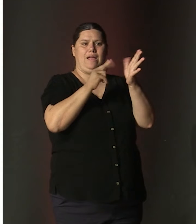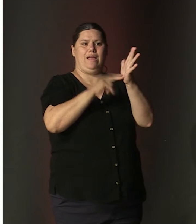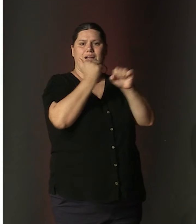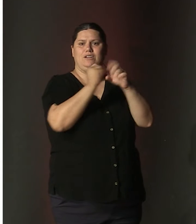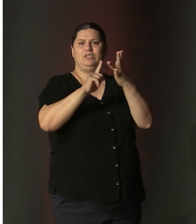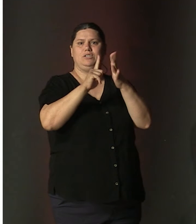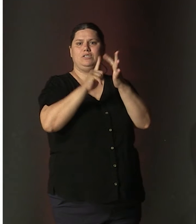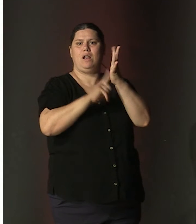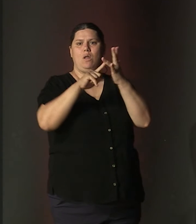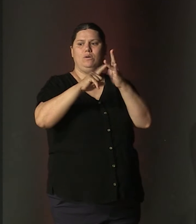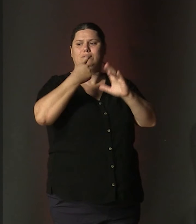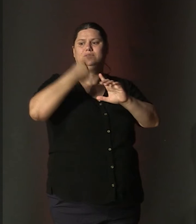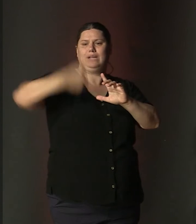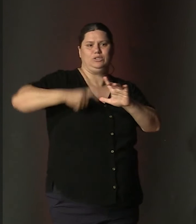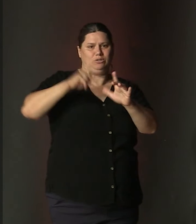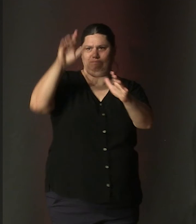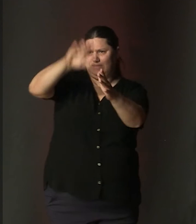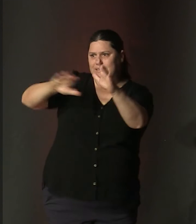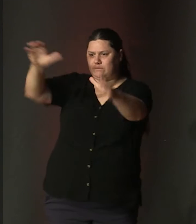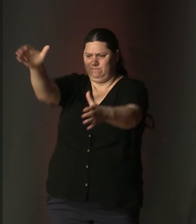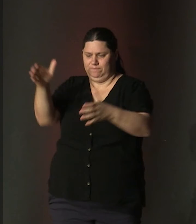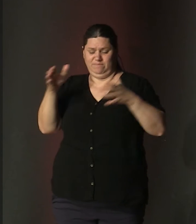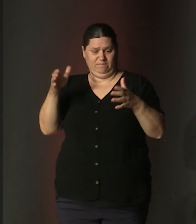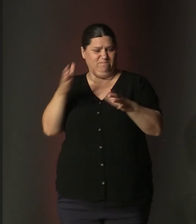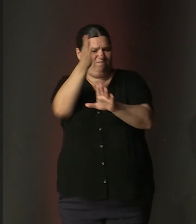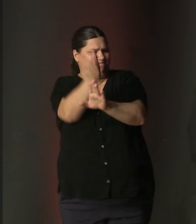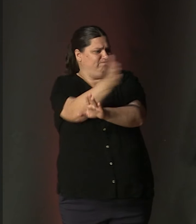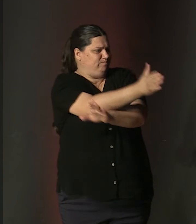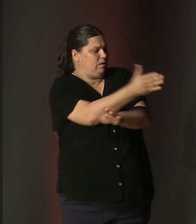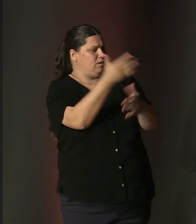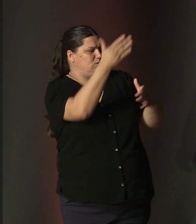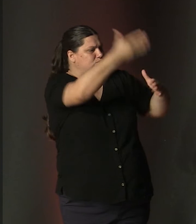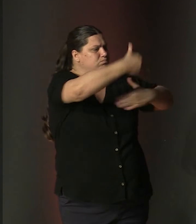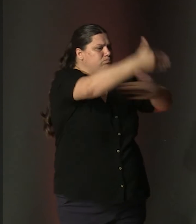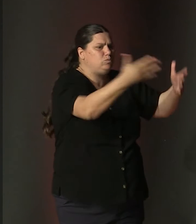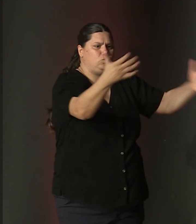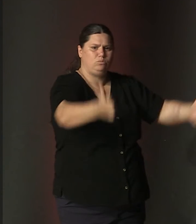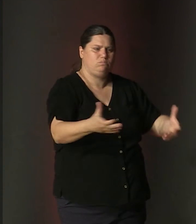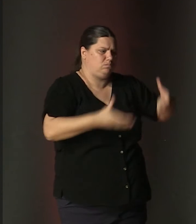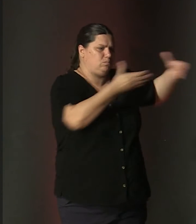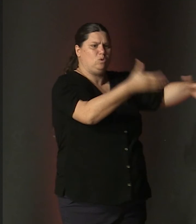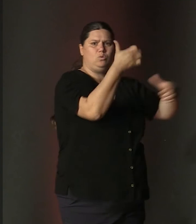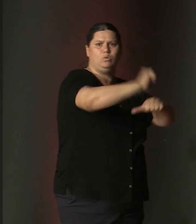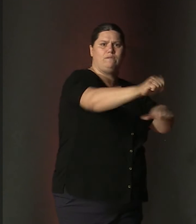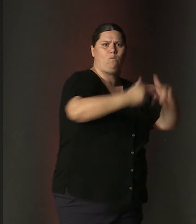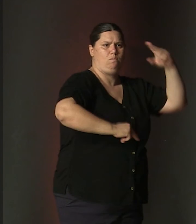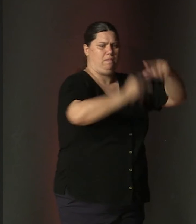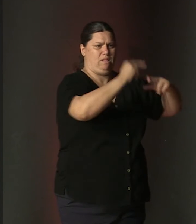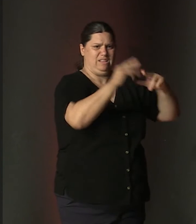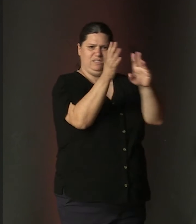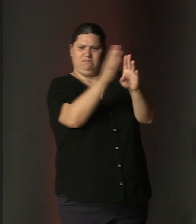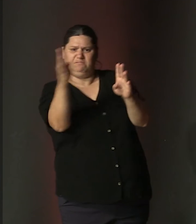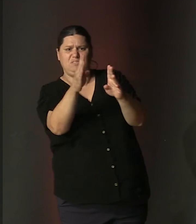Half of the stone from the quarry is cut into large blocks for use in buildings, but the marble that makes up the other half of the quarry